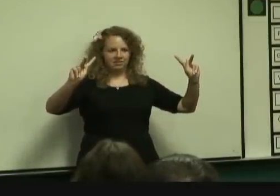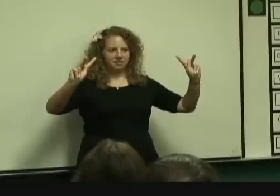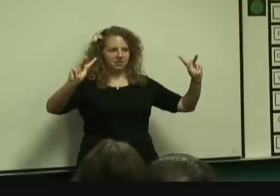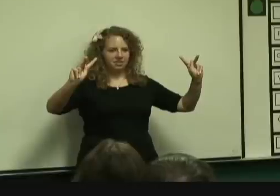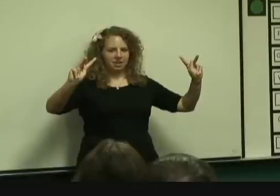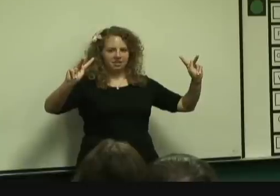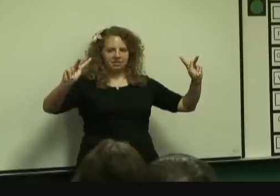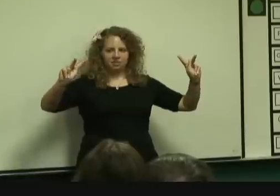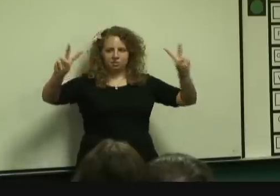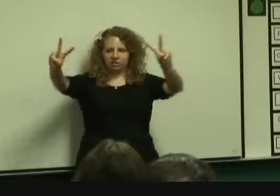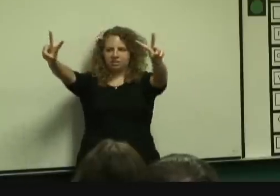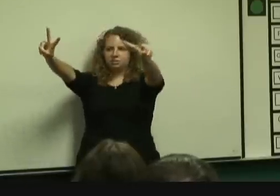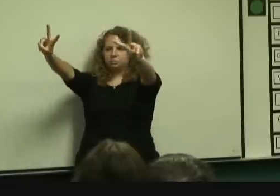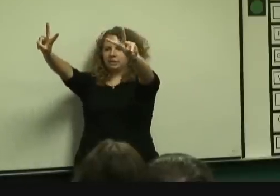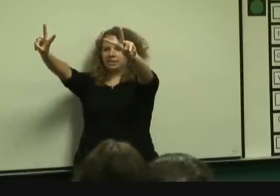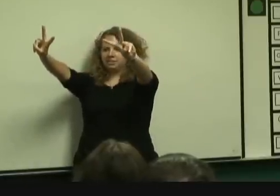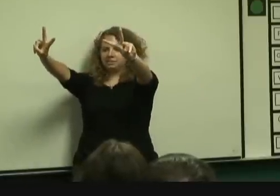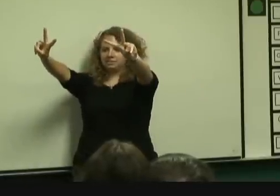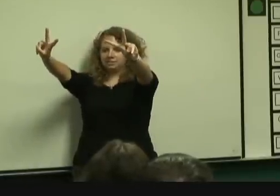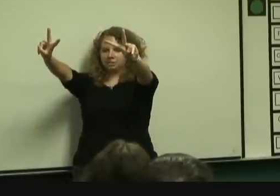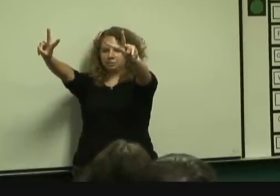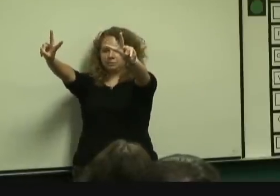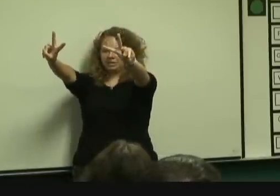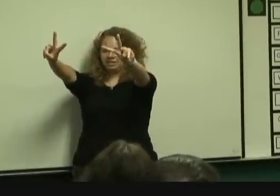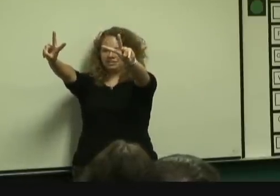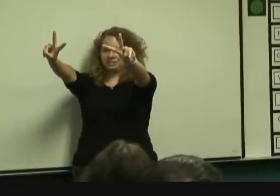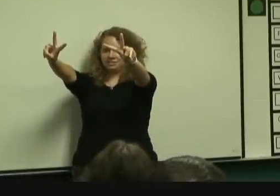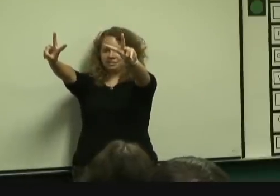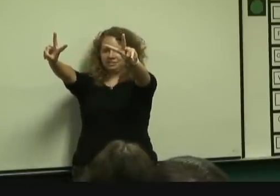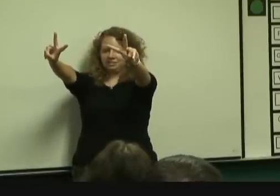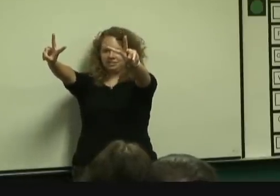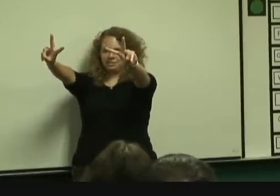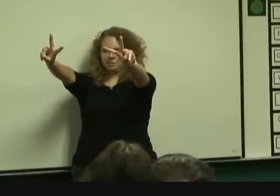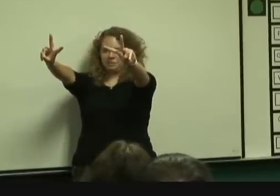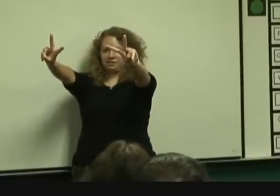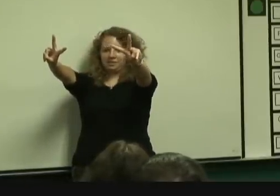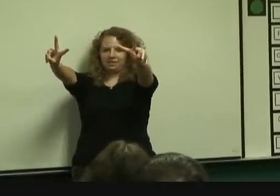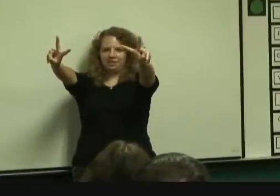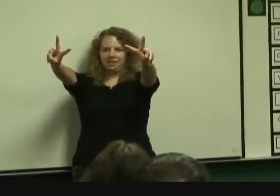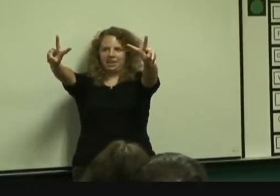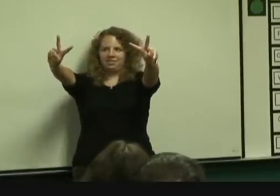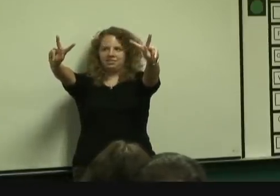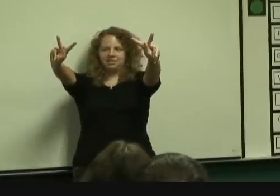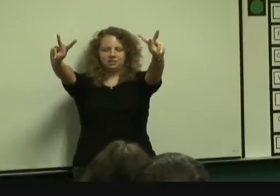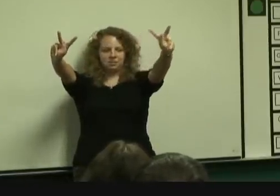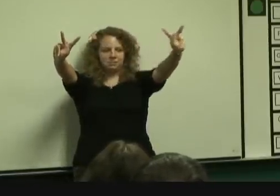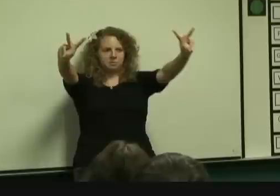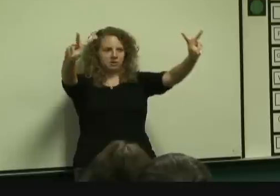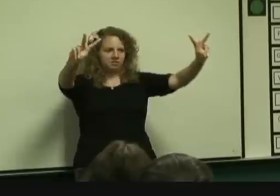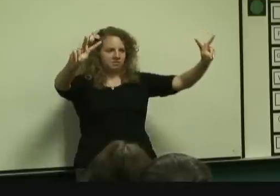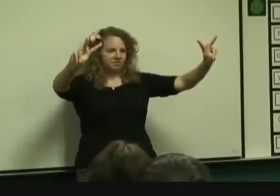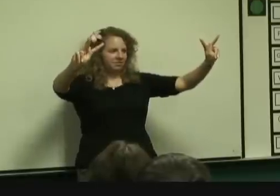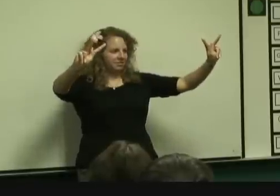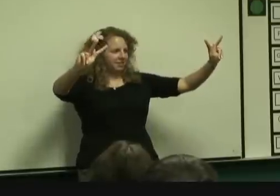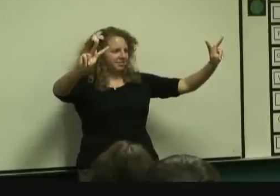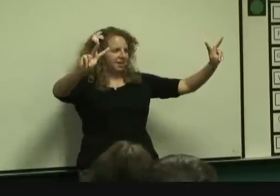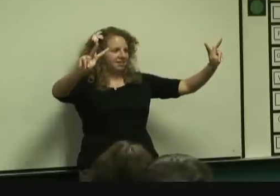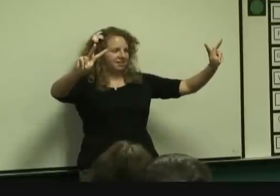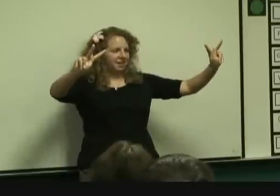So got that. So go like this, do bunny ears. Show me your bunny ears, and spread them out, and then stick your thumb in the middle. Got that?